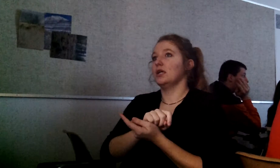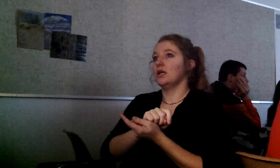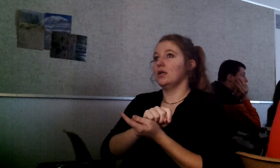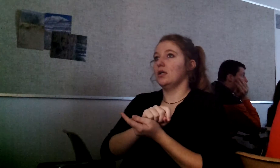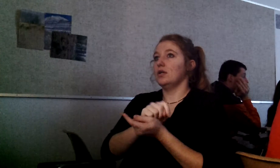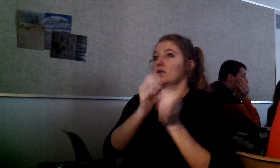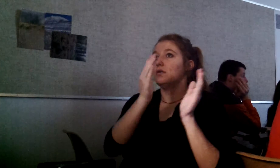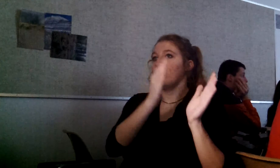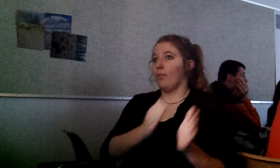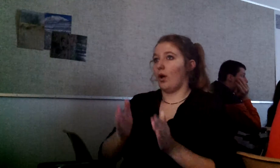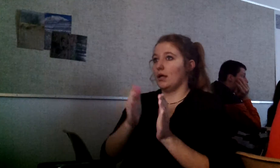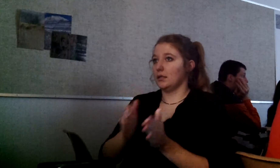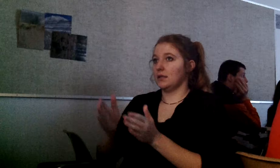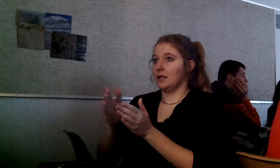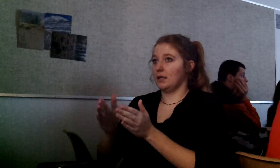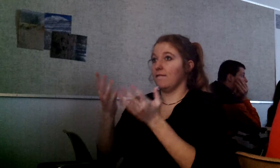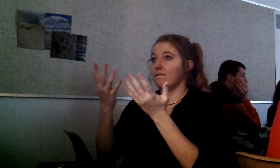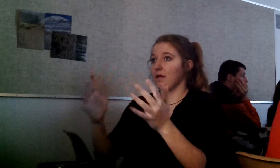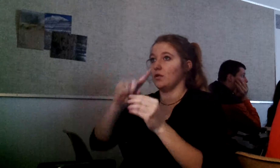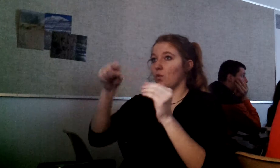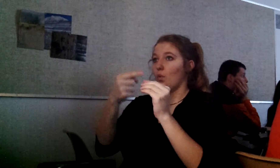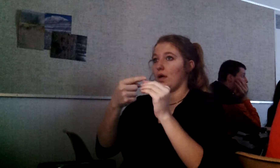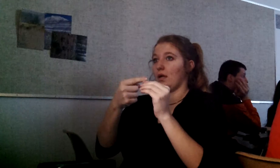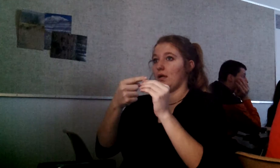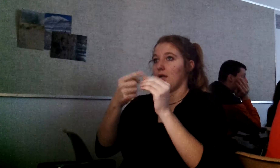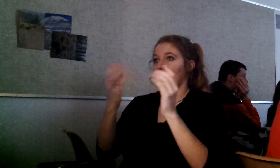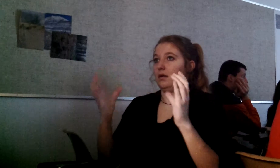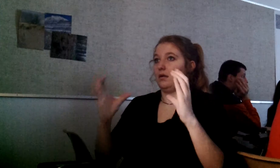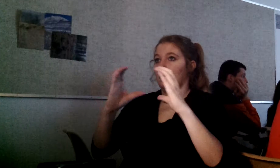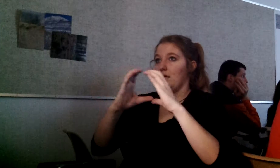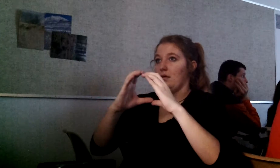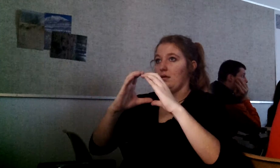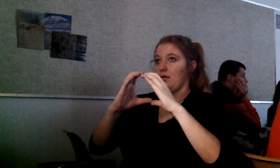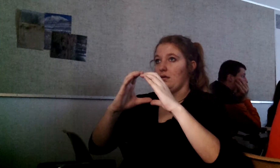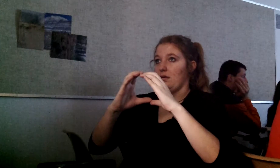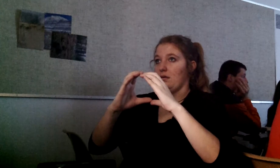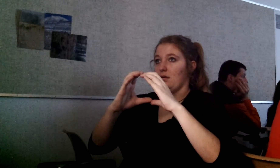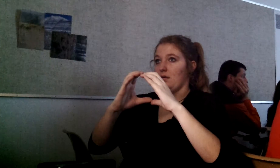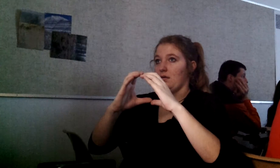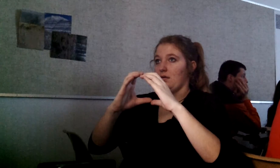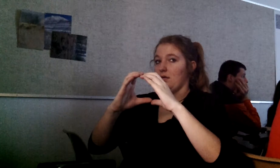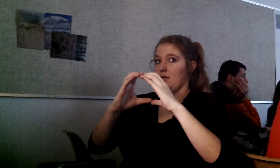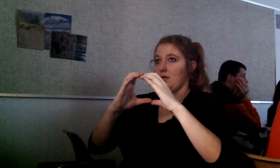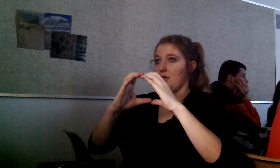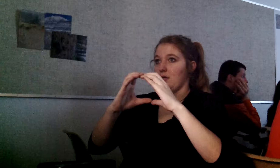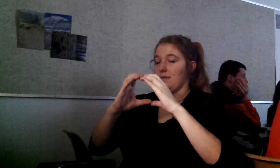N-cadherin expressing cells at the top of the tube meet and close, completing the segregation of the neural population from the